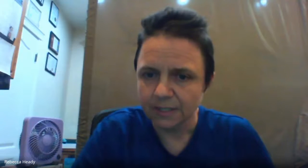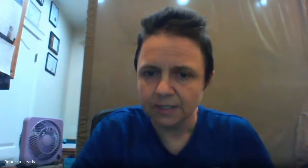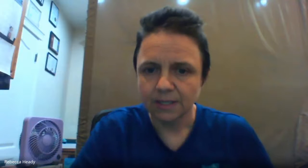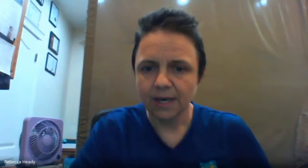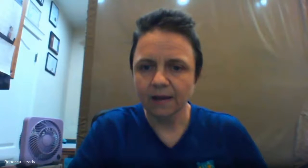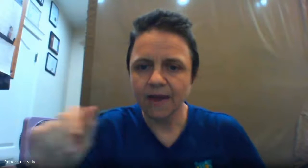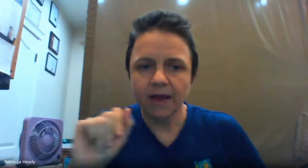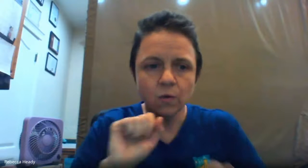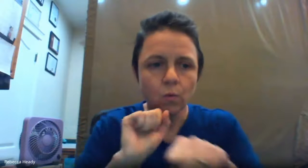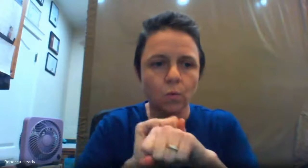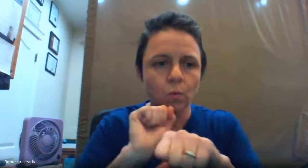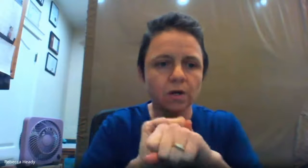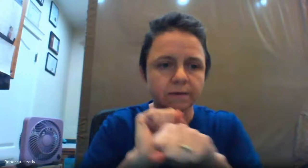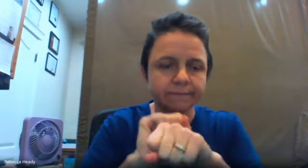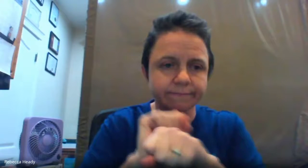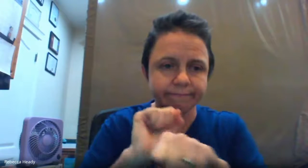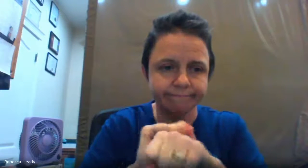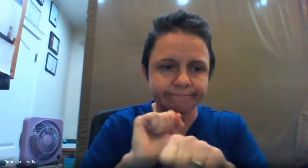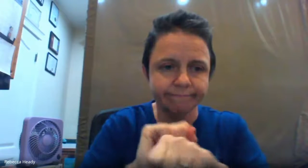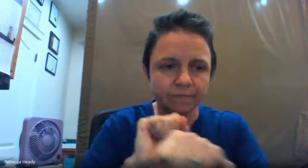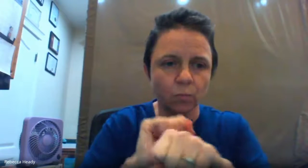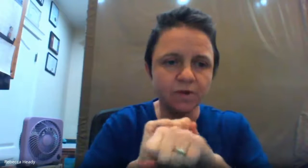And then work, what you do for your job.